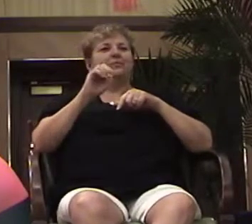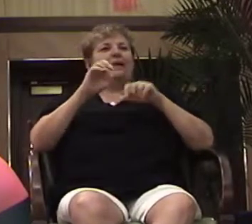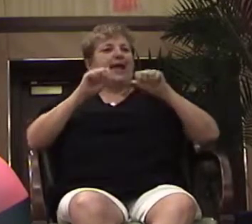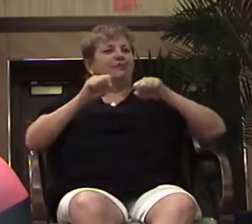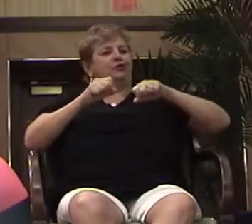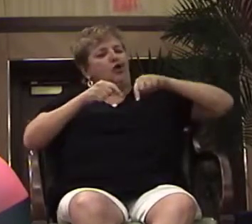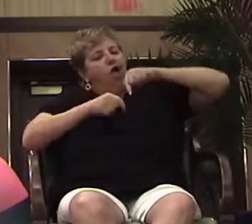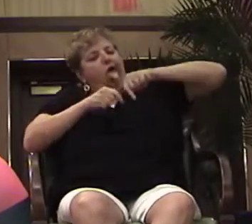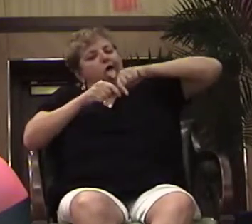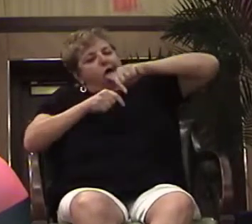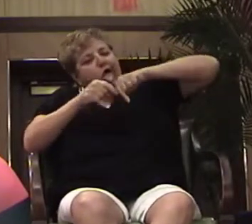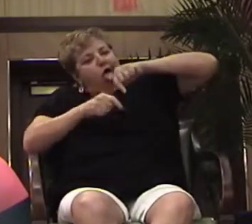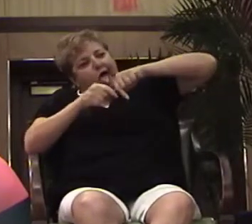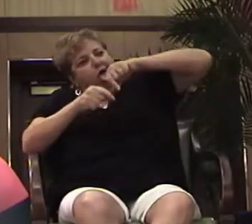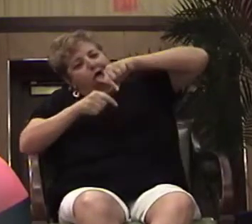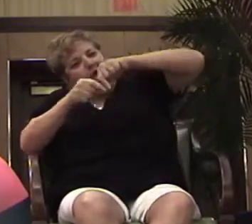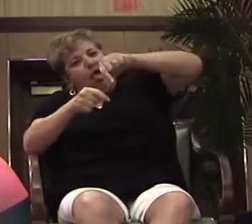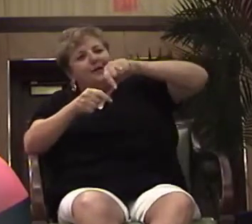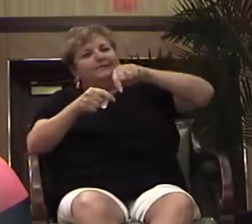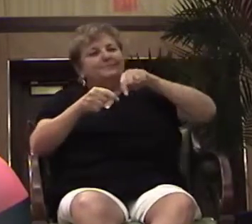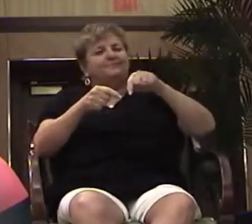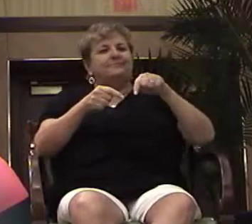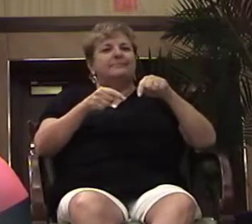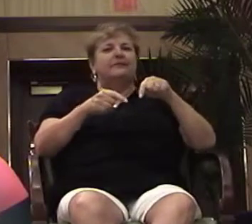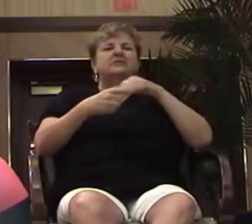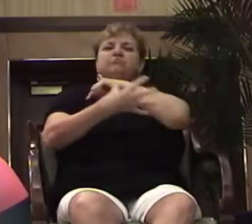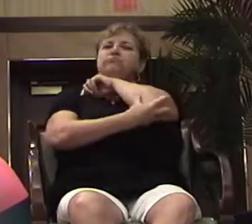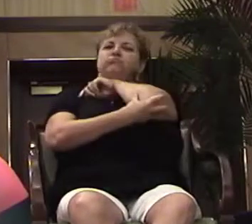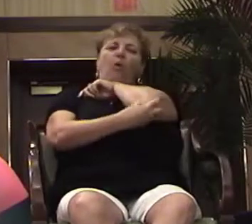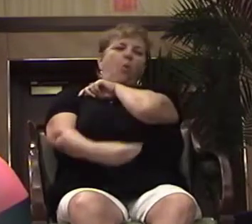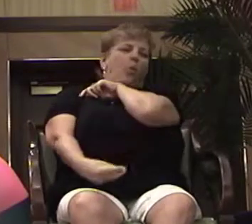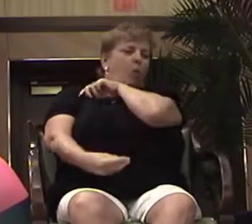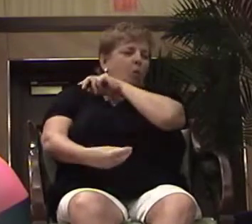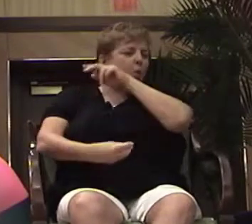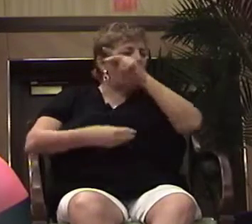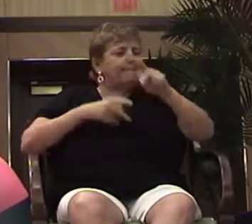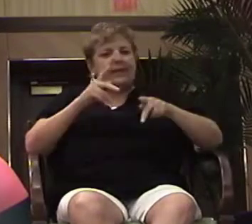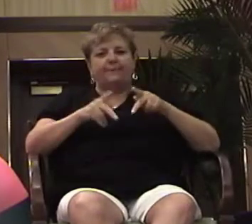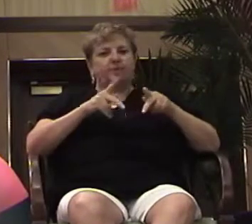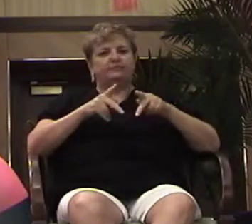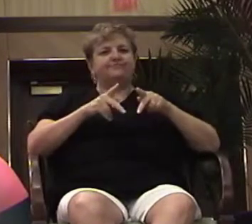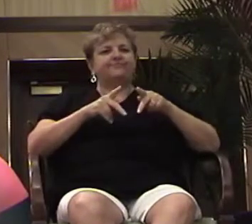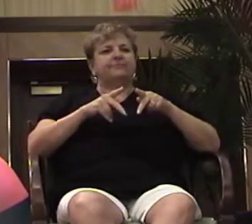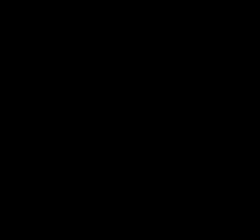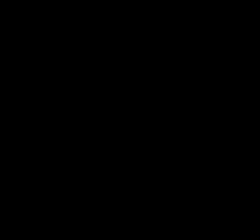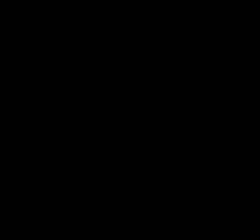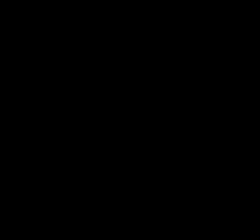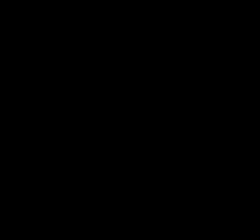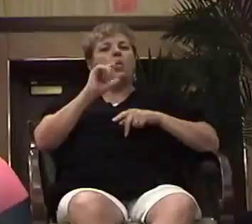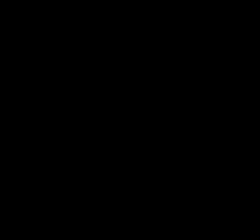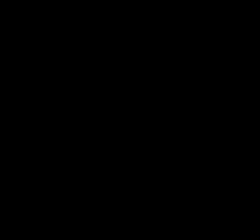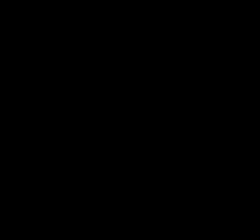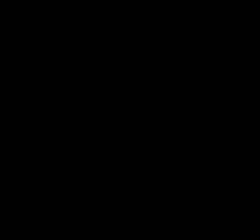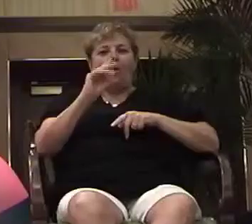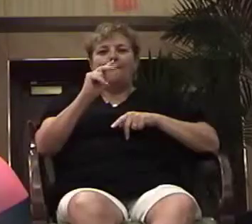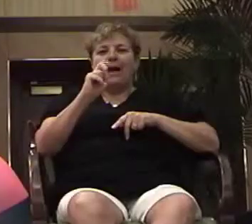And they're just poor people. A lot of coal miners, a lot of coal mines.